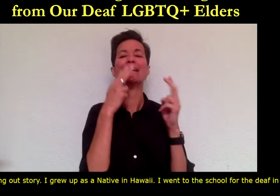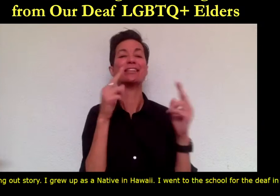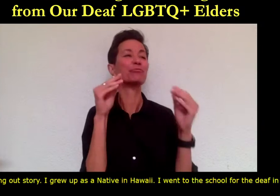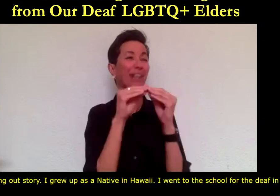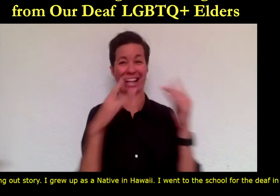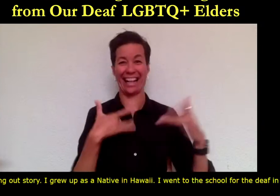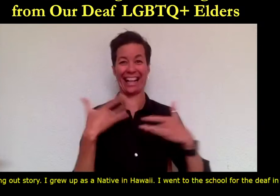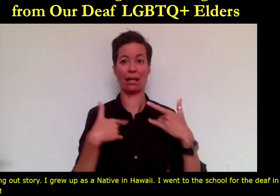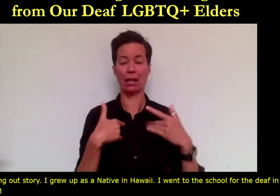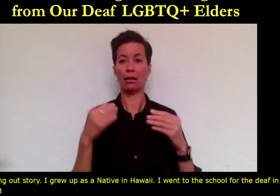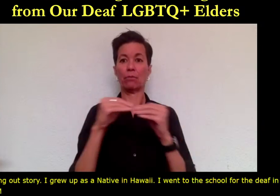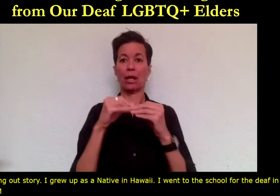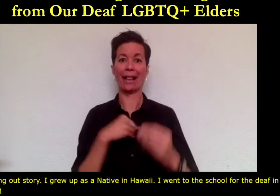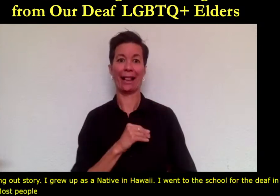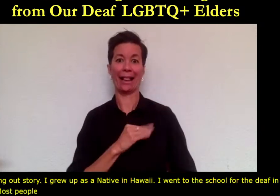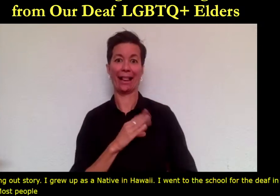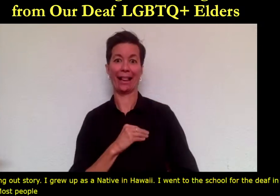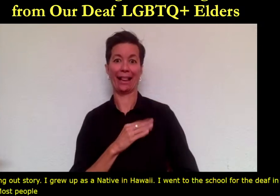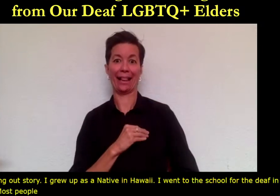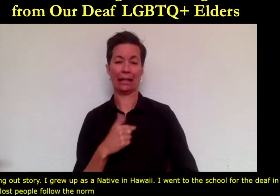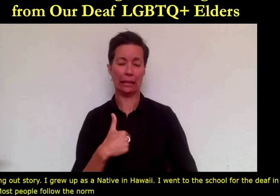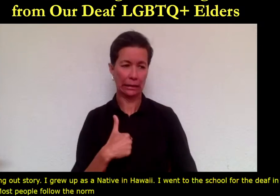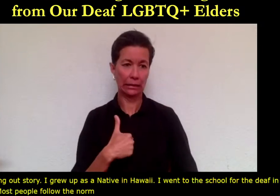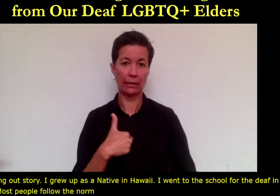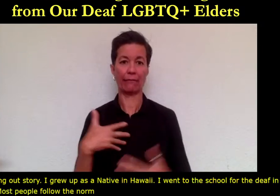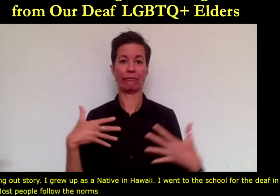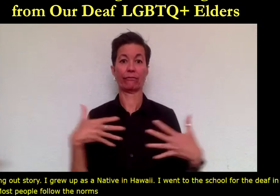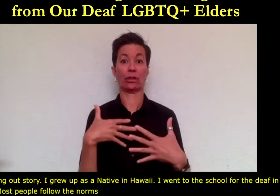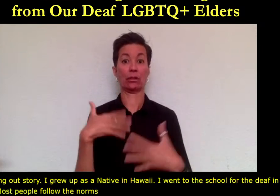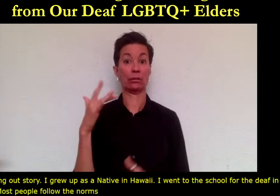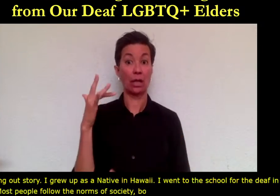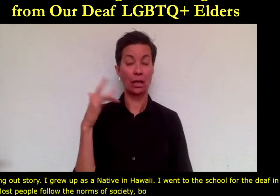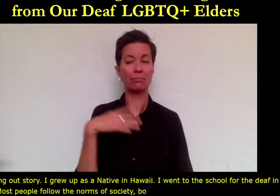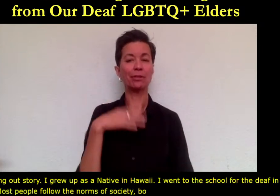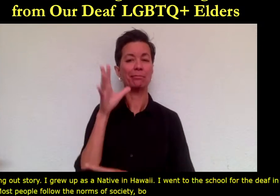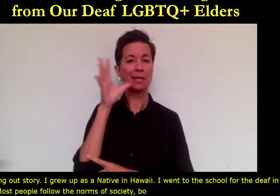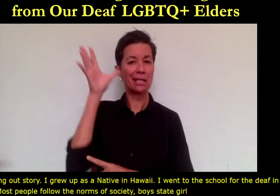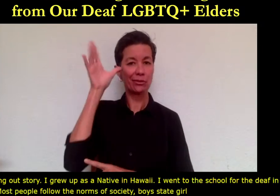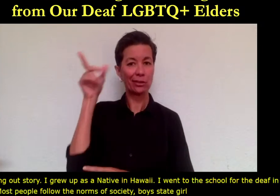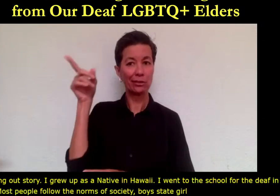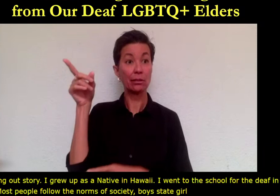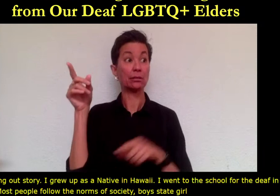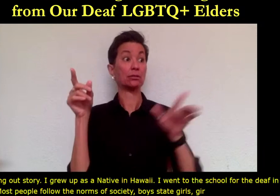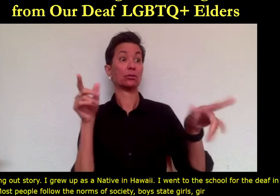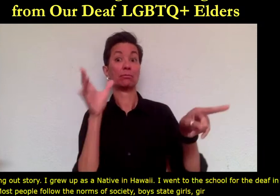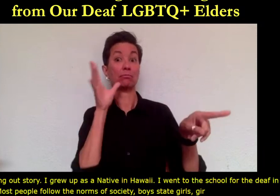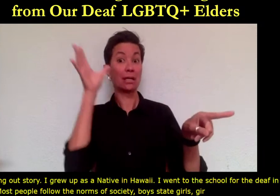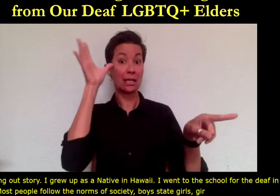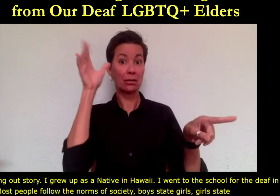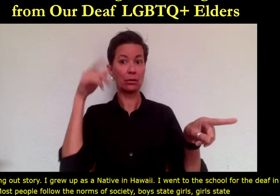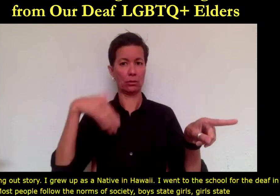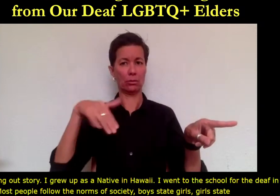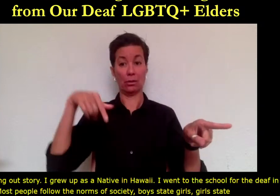older um there was a girl i had and we kissed you're kind of teasing me kissed and my heart was all flutter